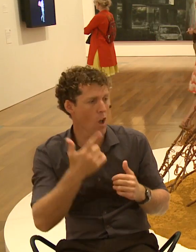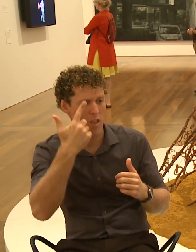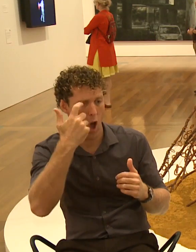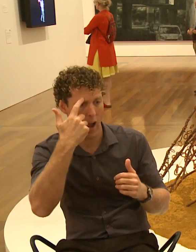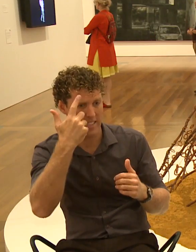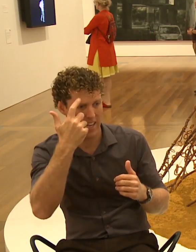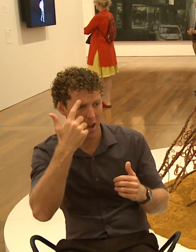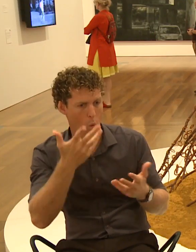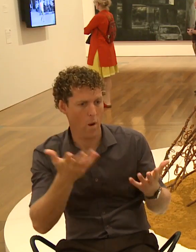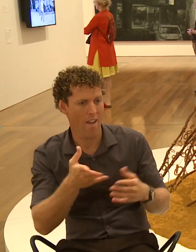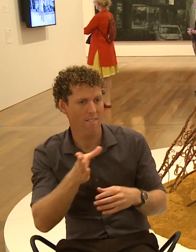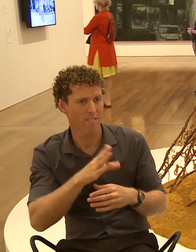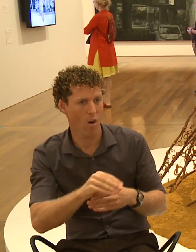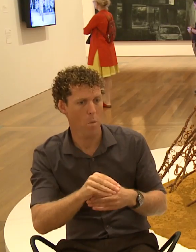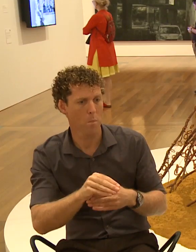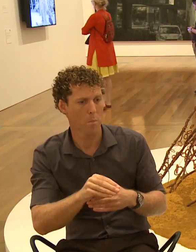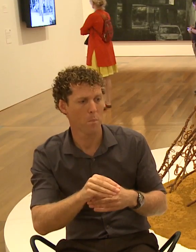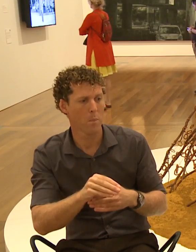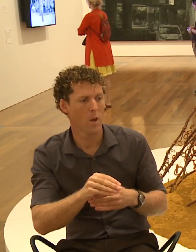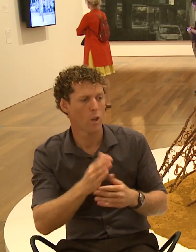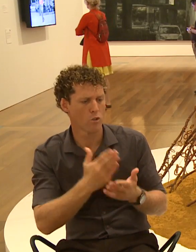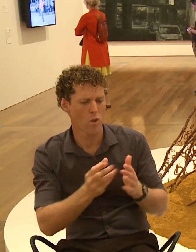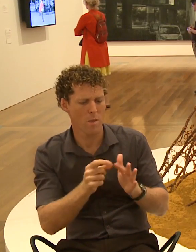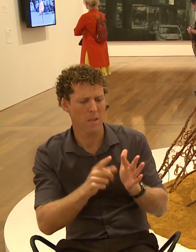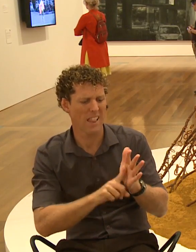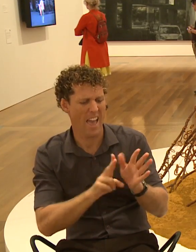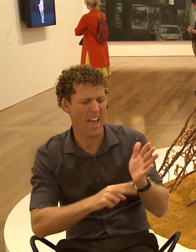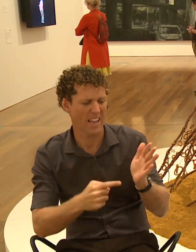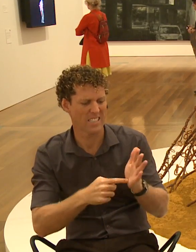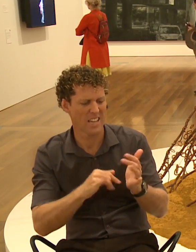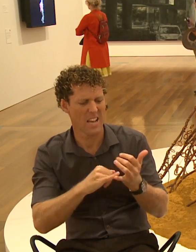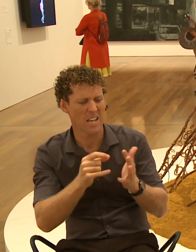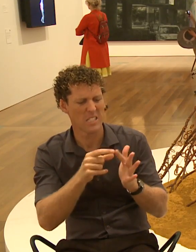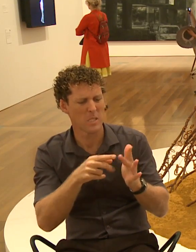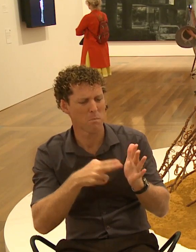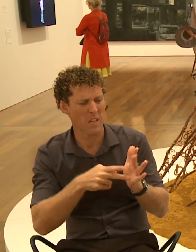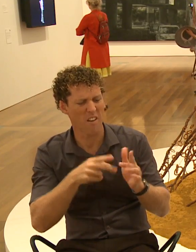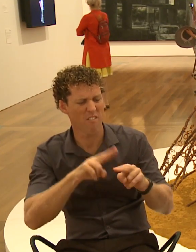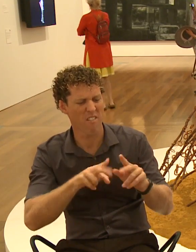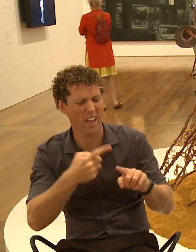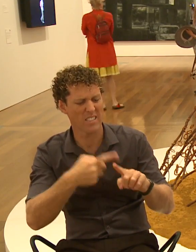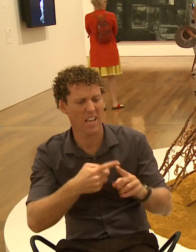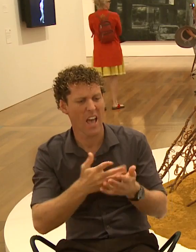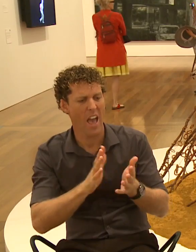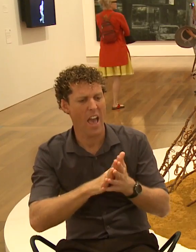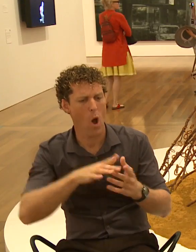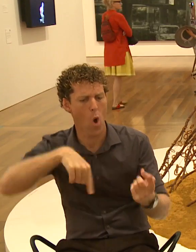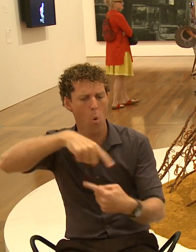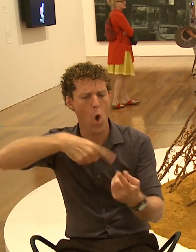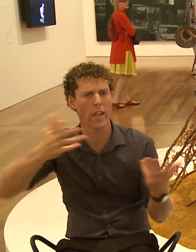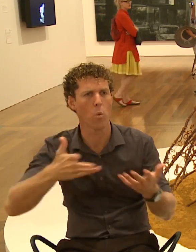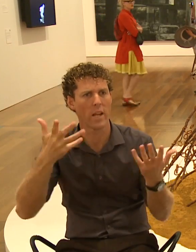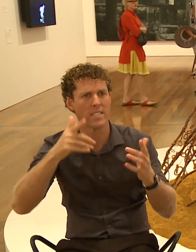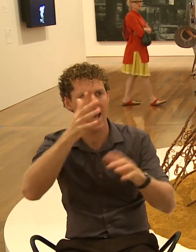has basically come from the plant itself, quite often tipped over by whirly winds out in the bush, and they're laying